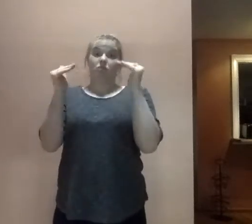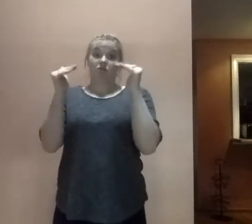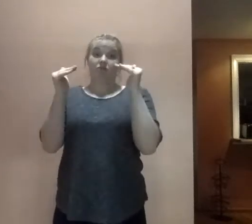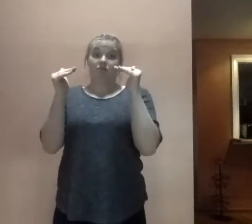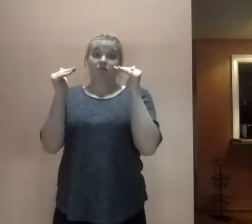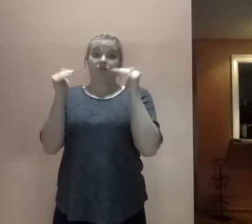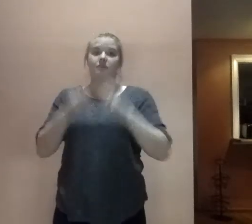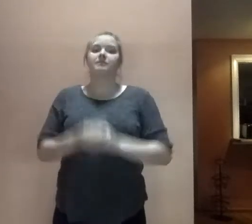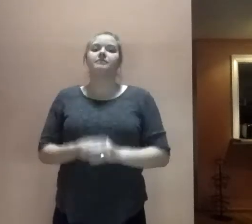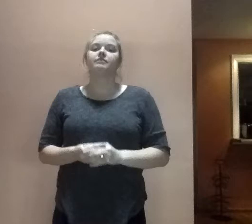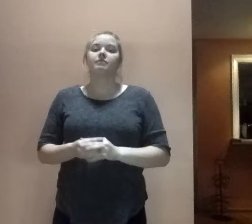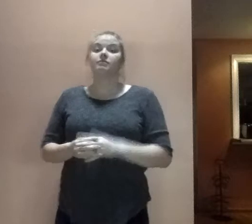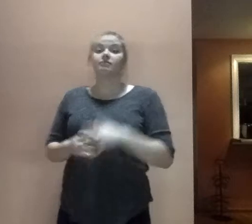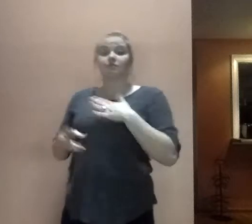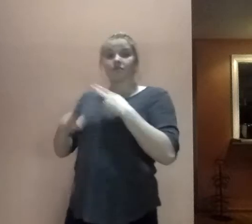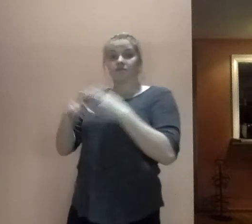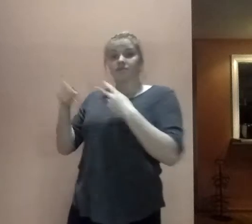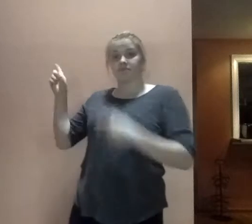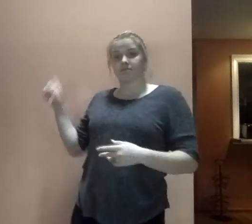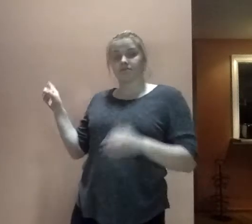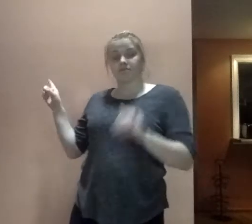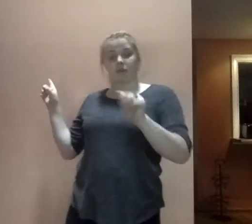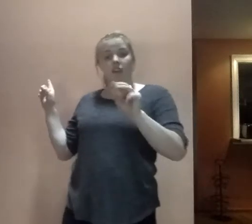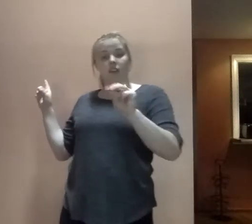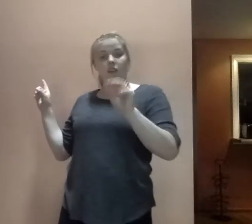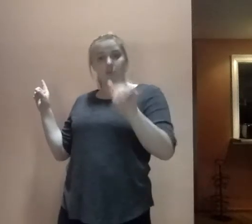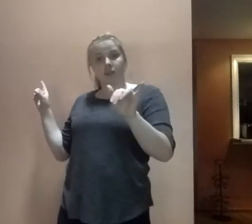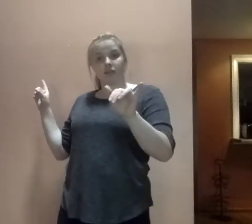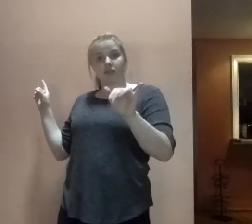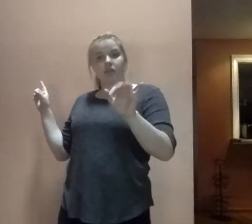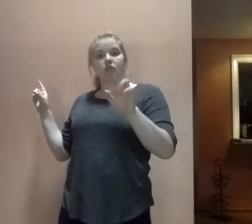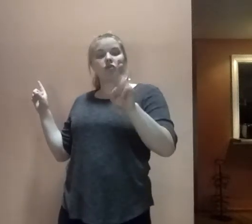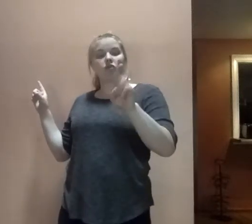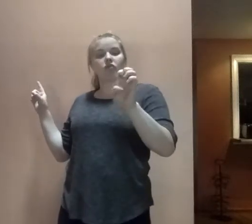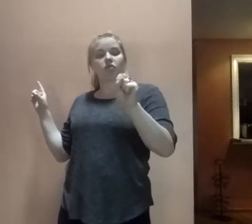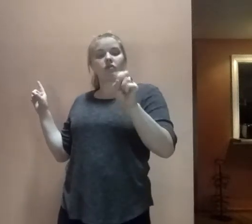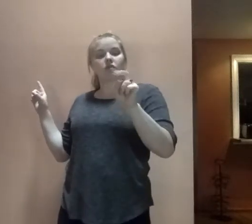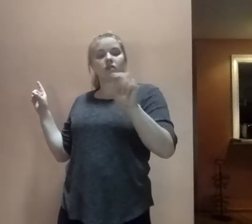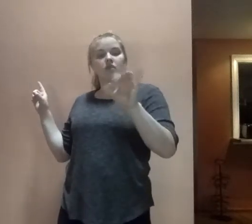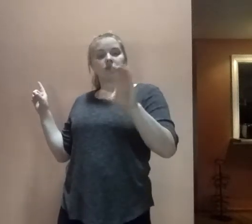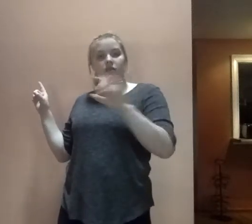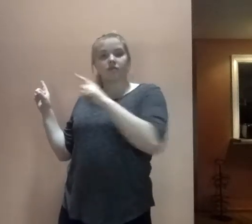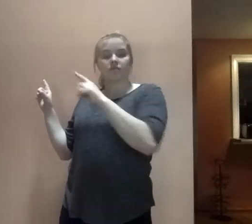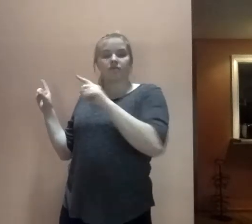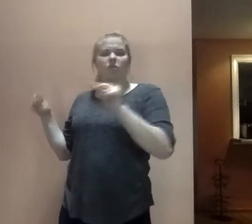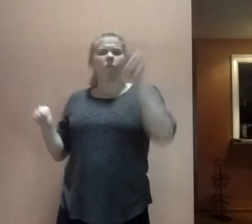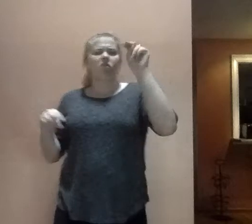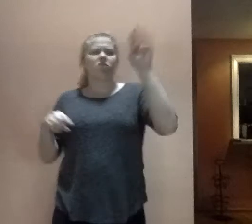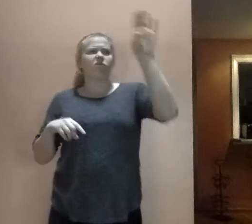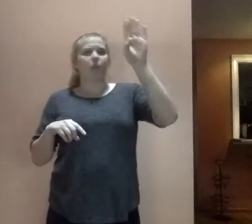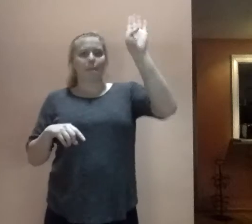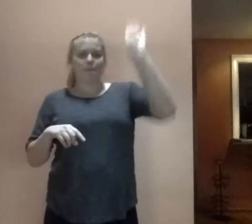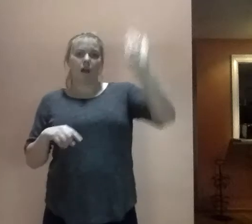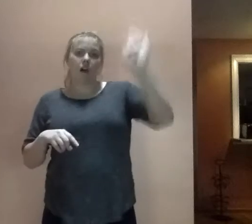My name is Amy Resnick, and I'm from Swampscott, Massachusetts, a little bit north of Boston. And I recently went to my